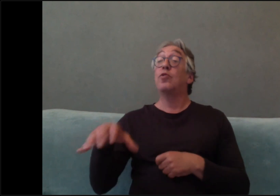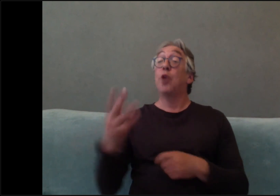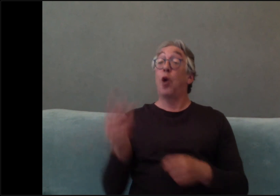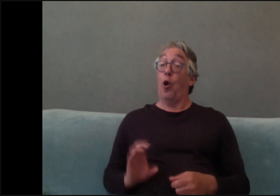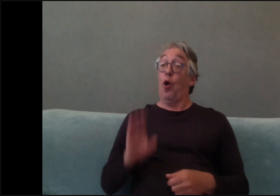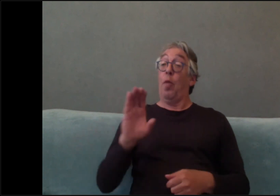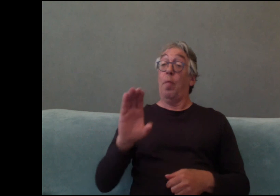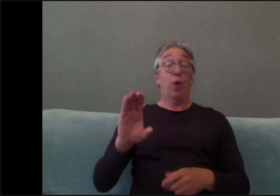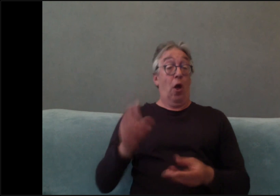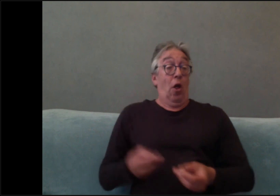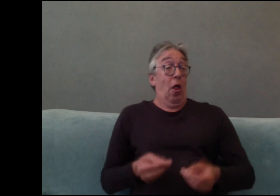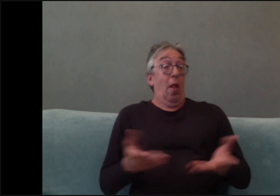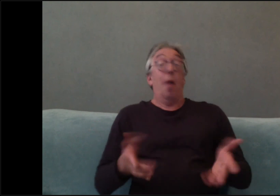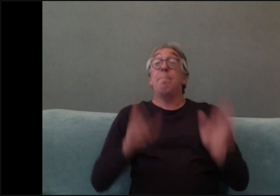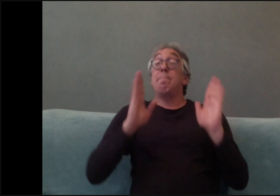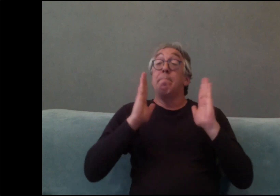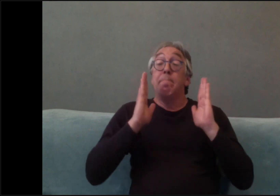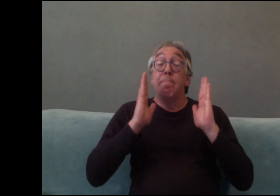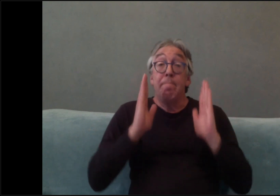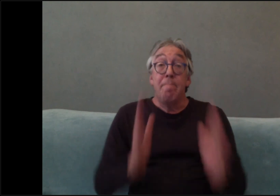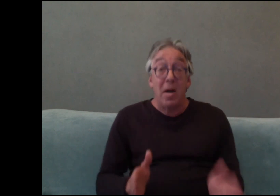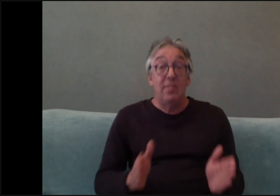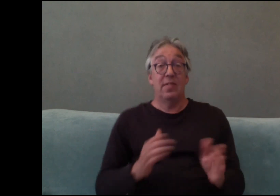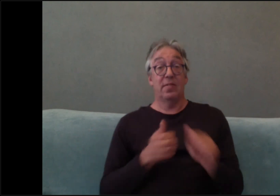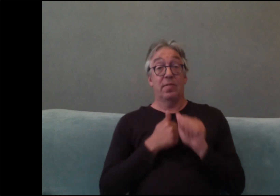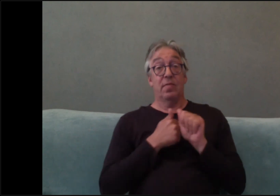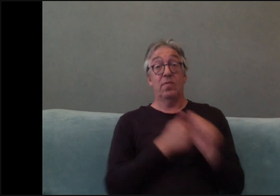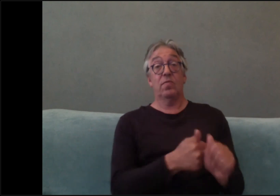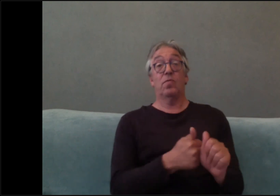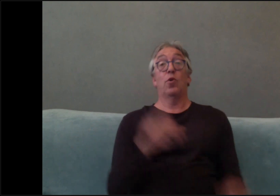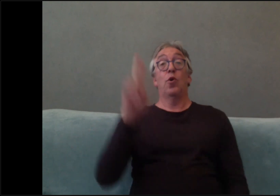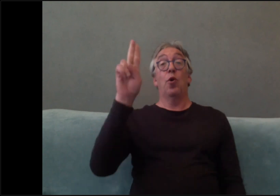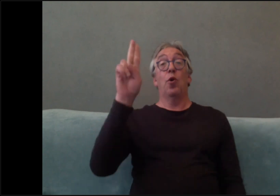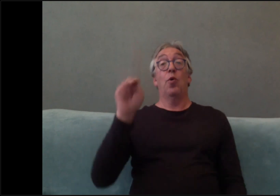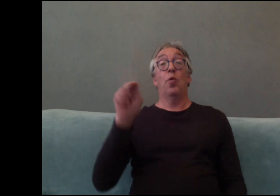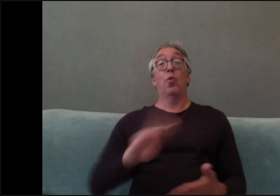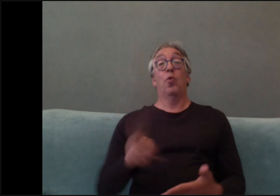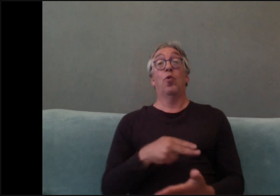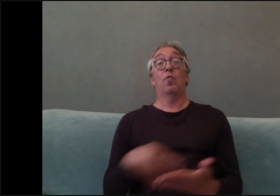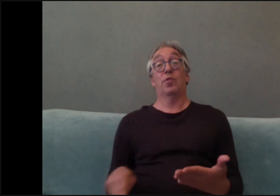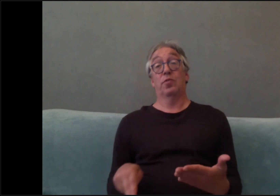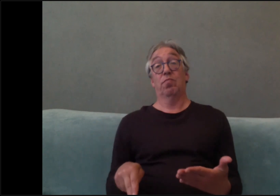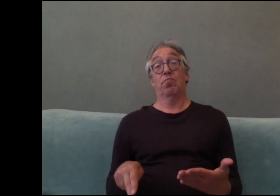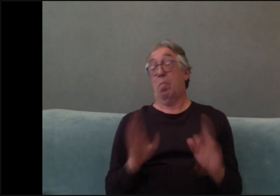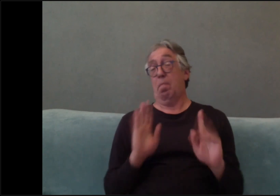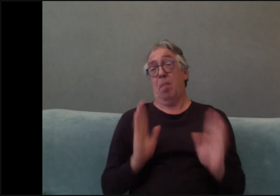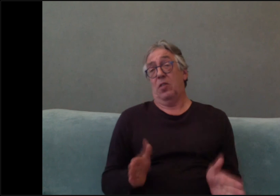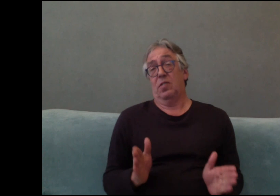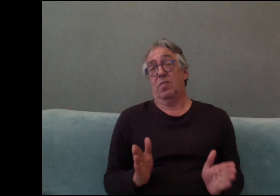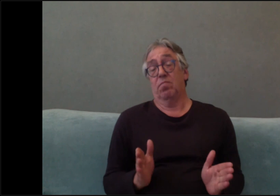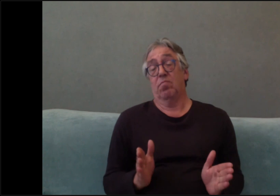convention. Okay. But if you have this very concrete question, it can be also directed to the